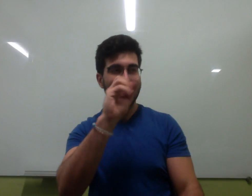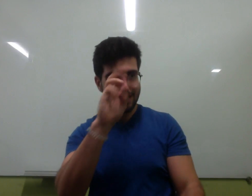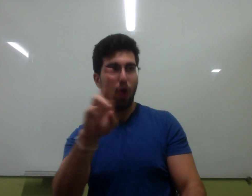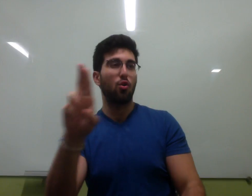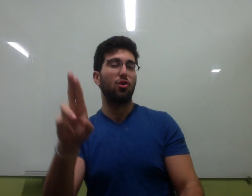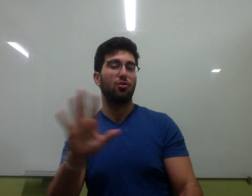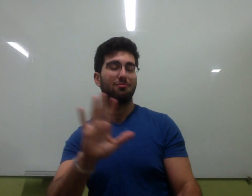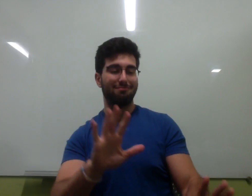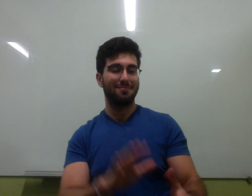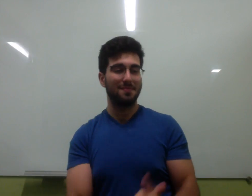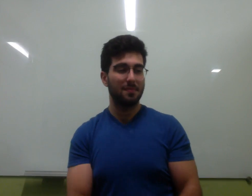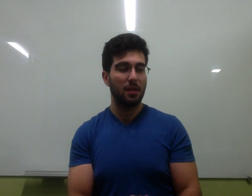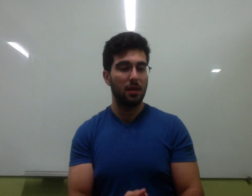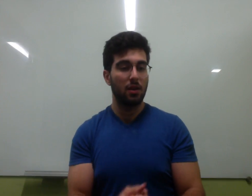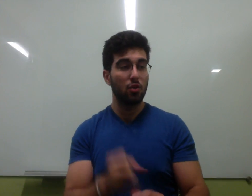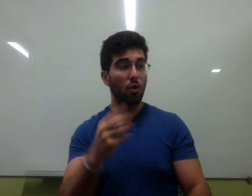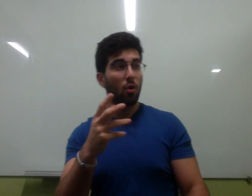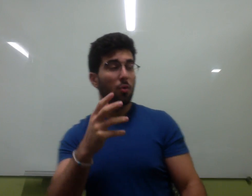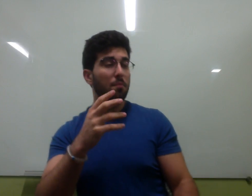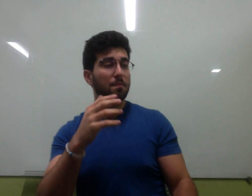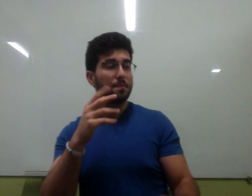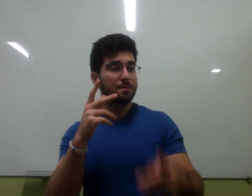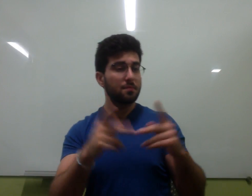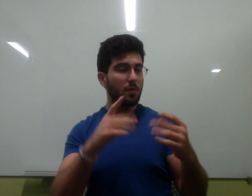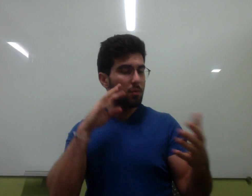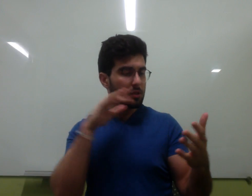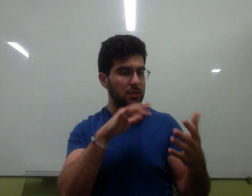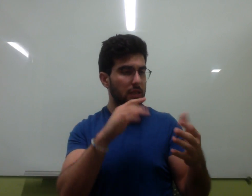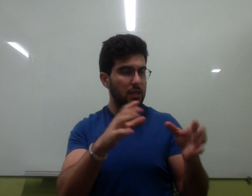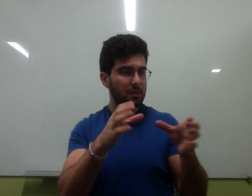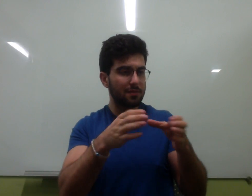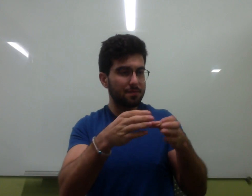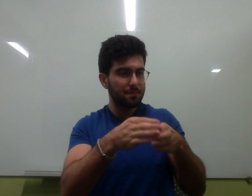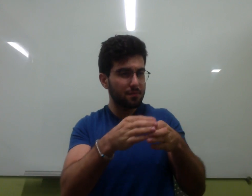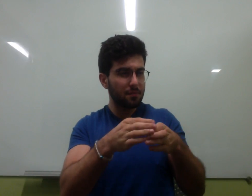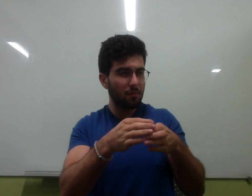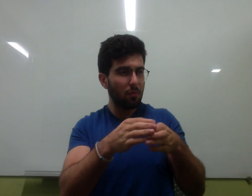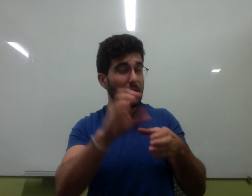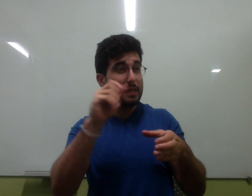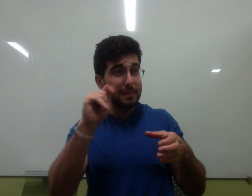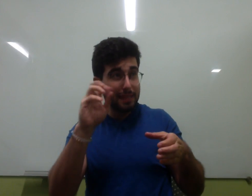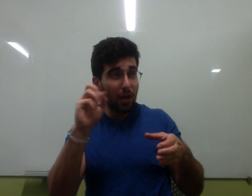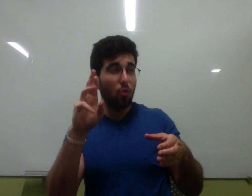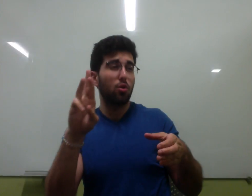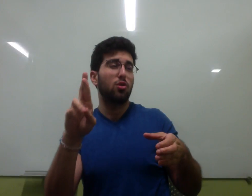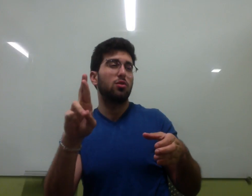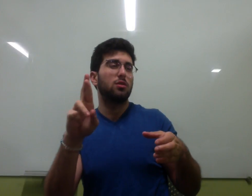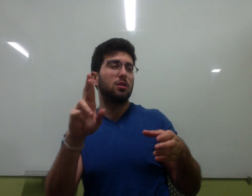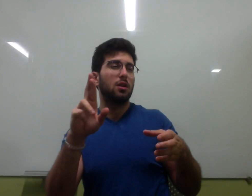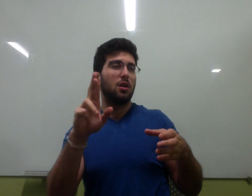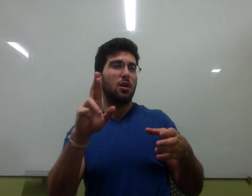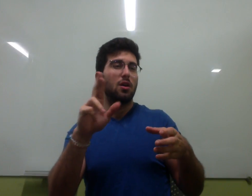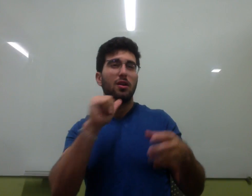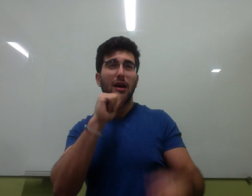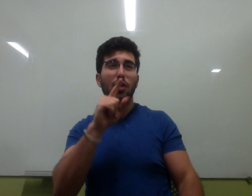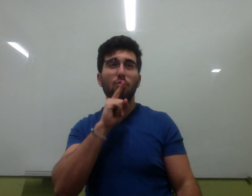giraffe sociality was basically in zoos, and that's an artificial habitat, right? So they didn't get to